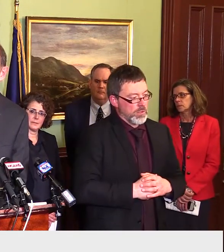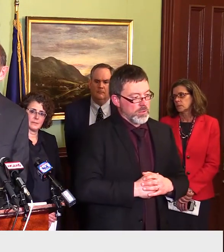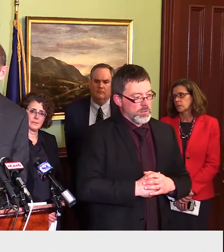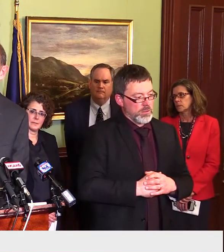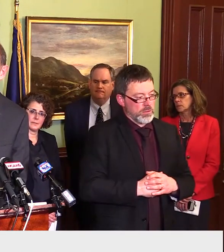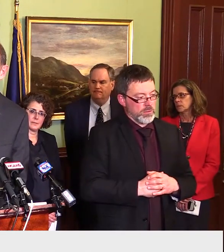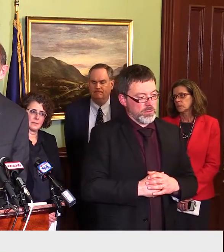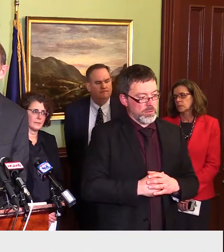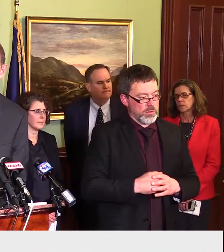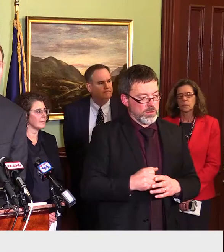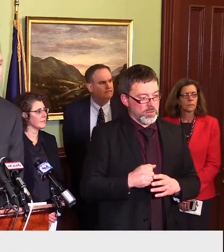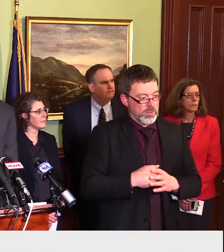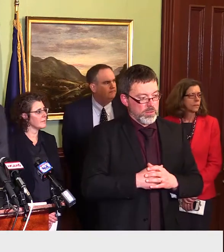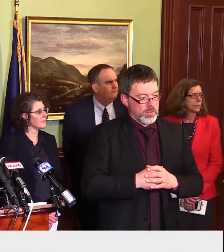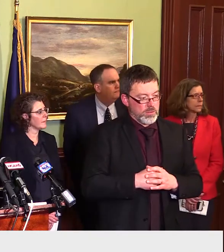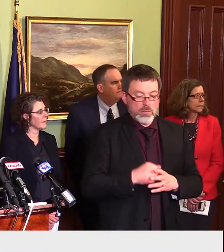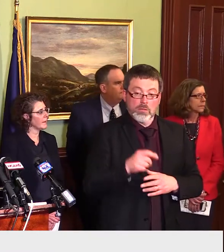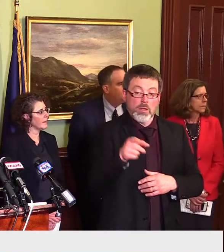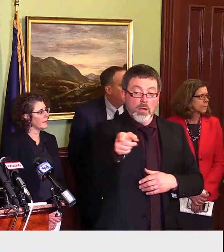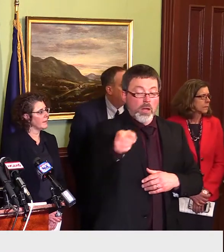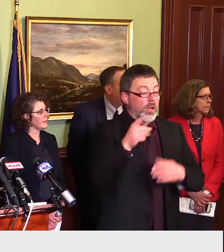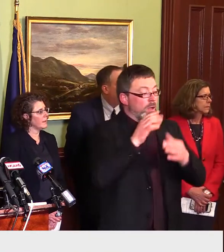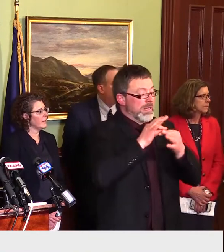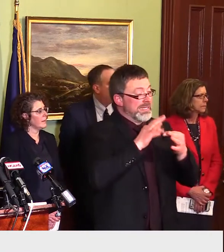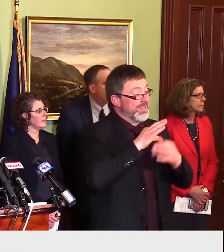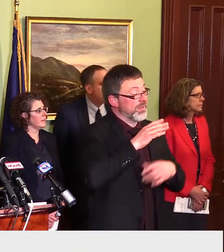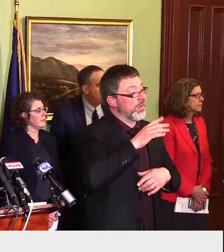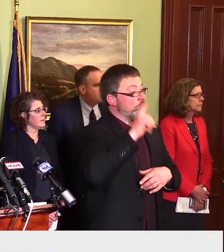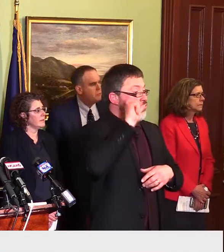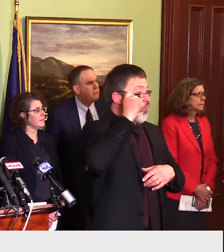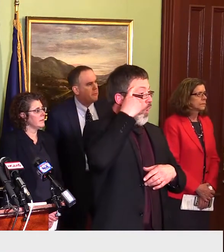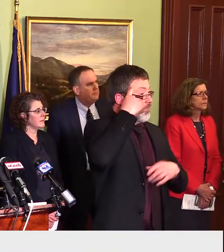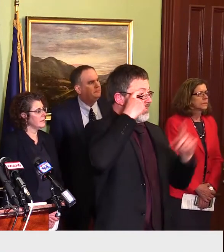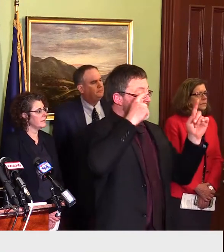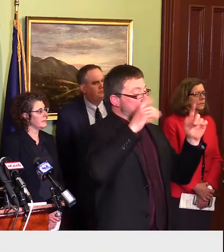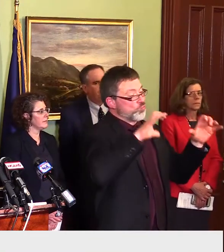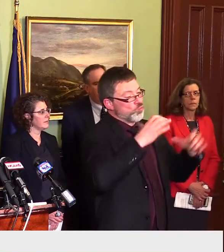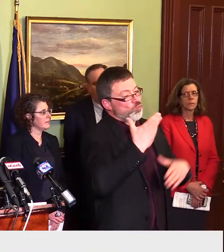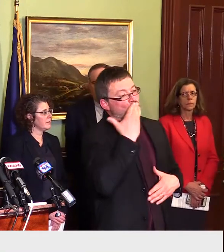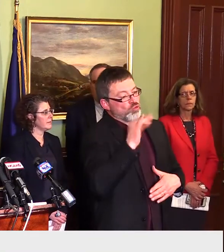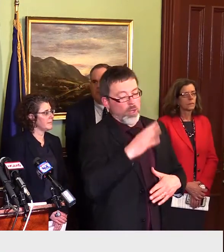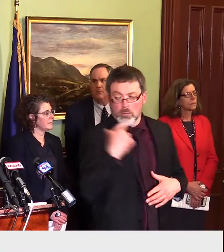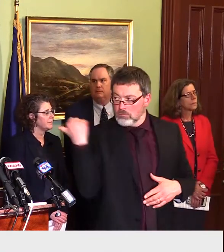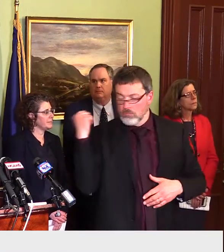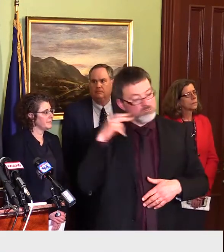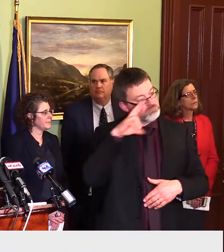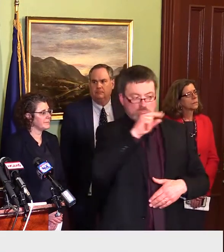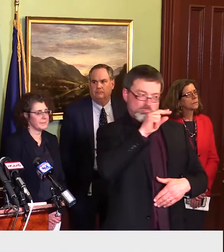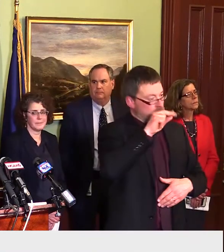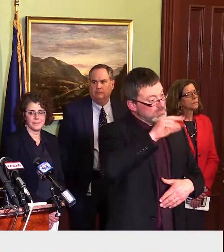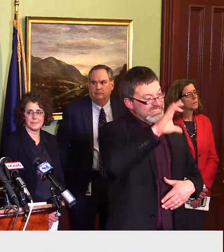knowledgeable. Has there been any discussions about Vermont prisons, prison population, and the community?